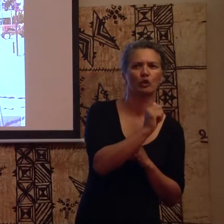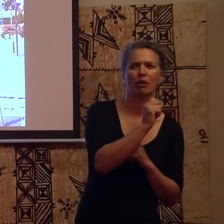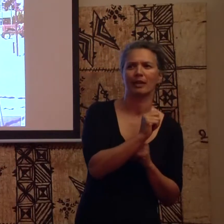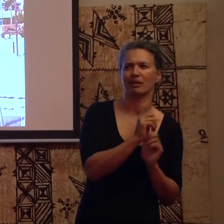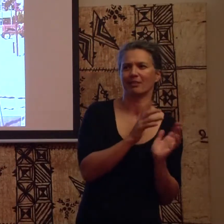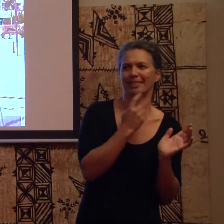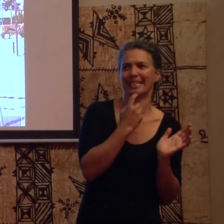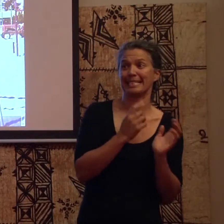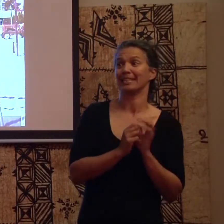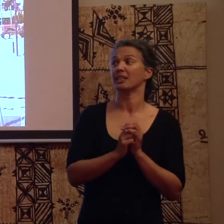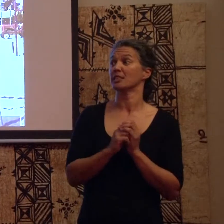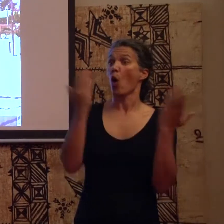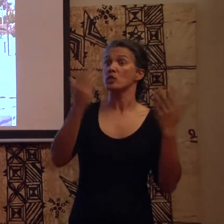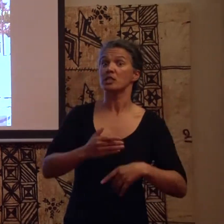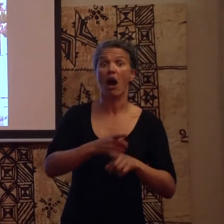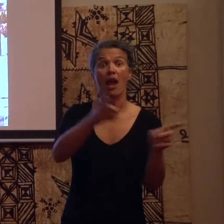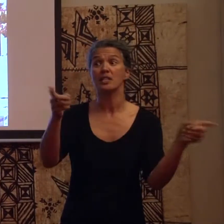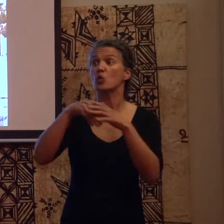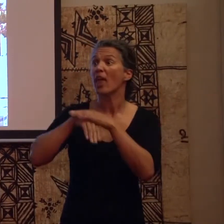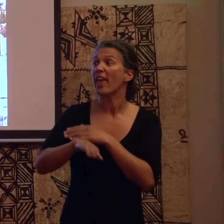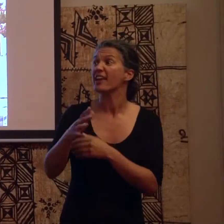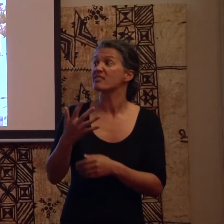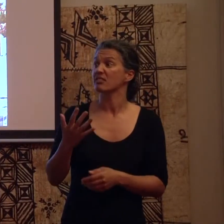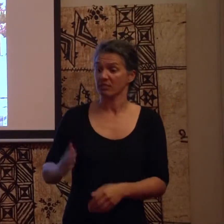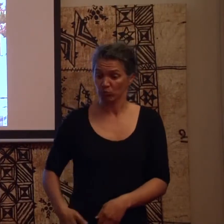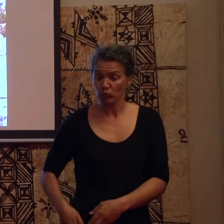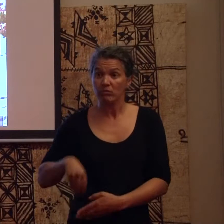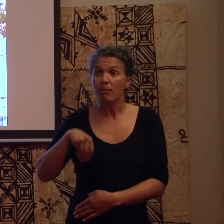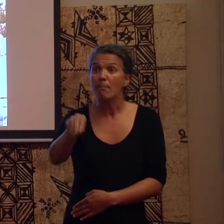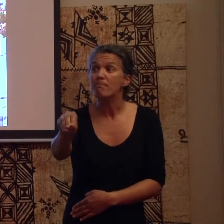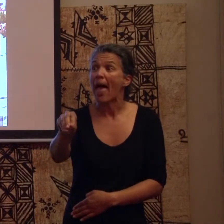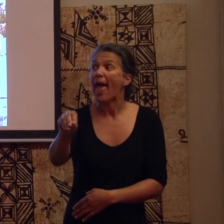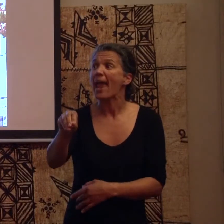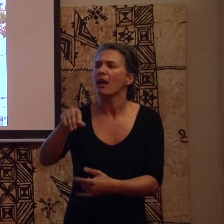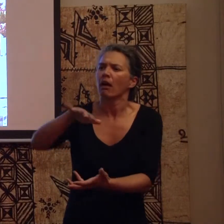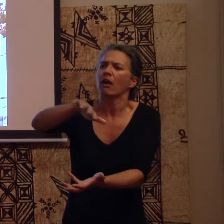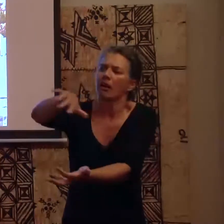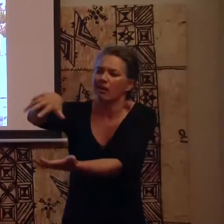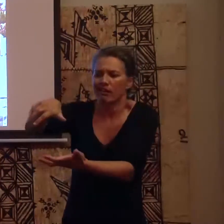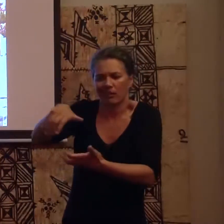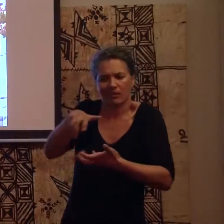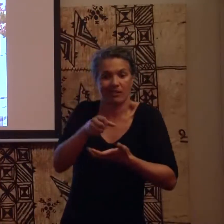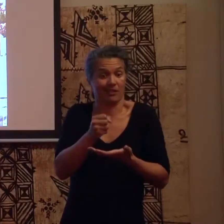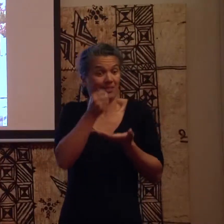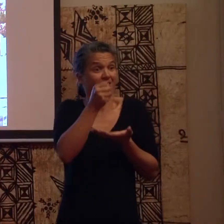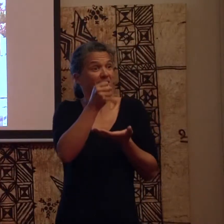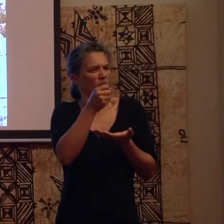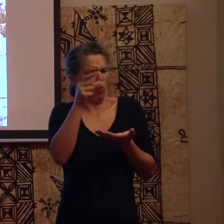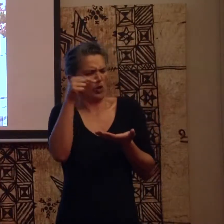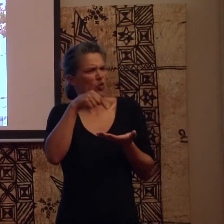Tonight, all the proceeds from this Pecha, which is a Pecha dedicated to New Zealand Sign Language